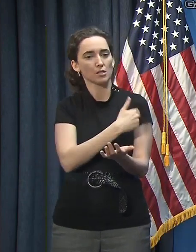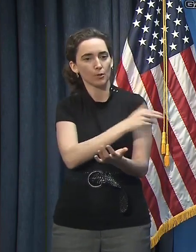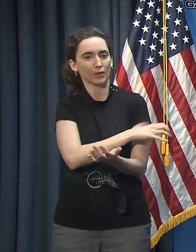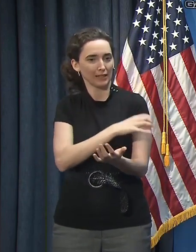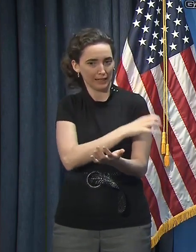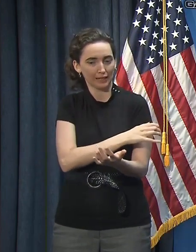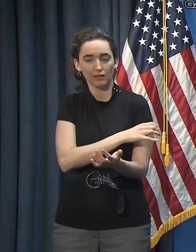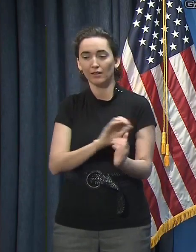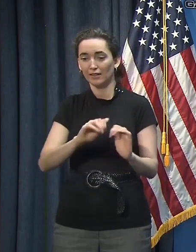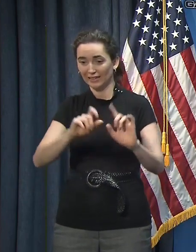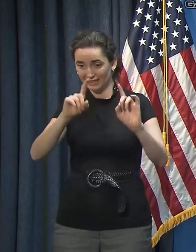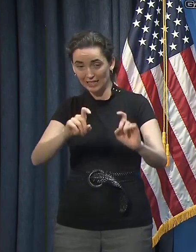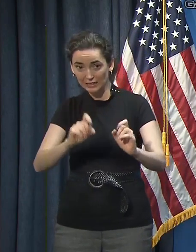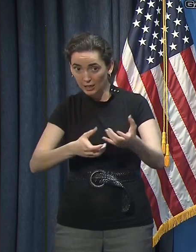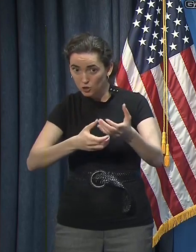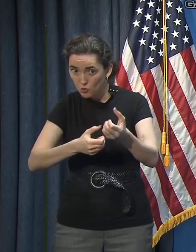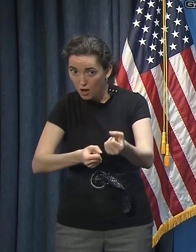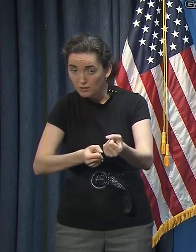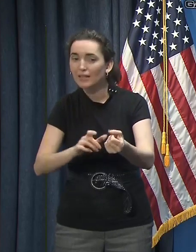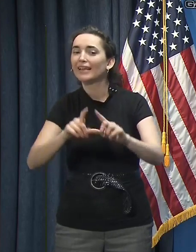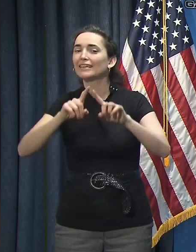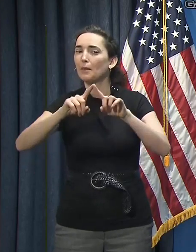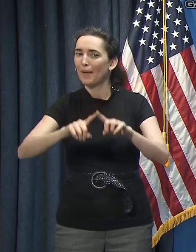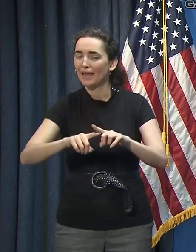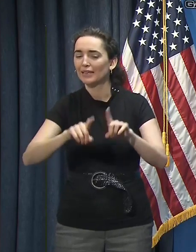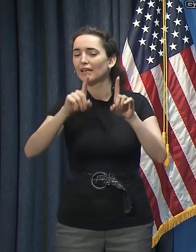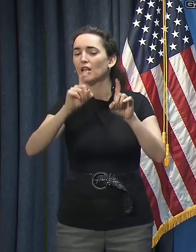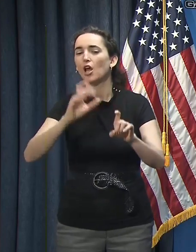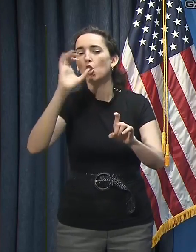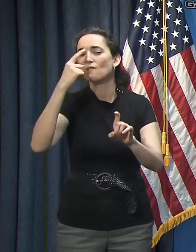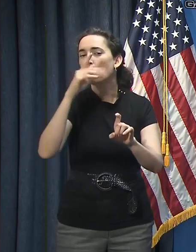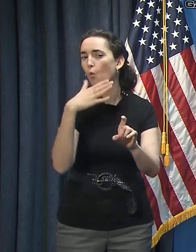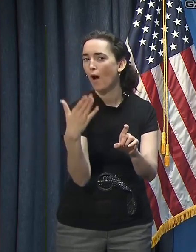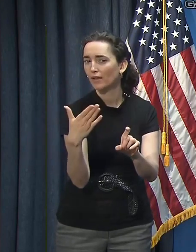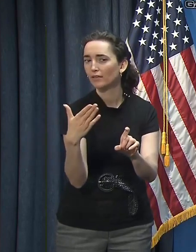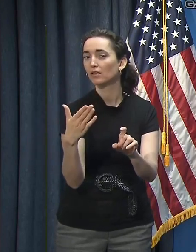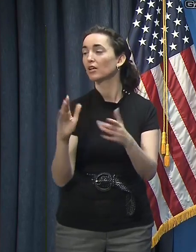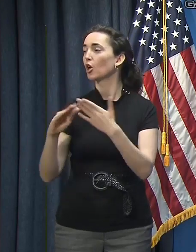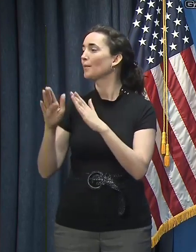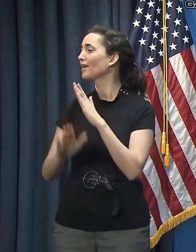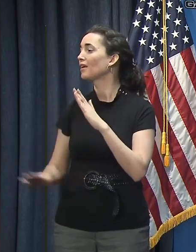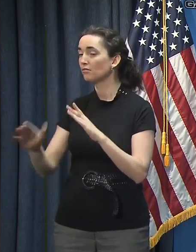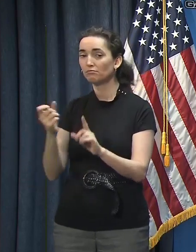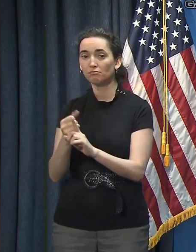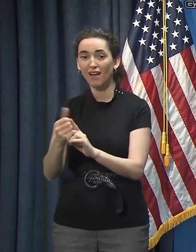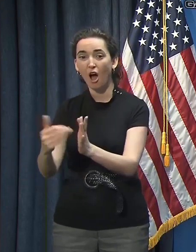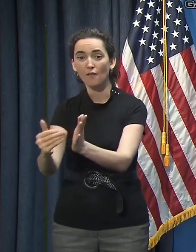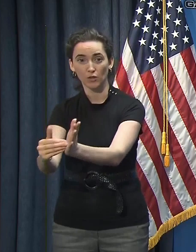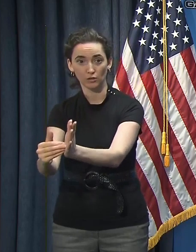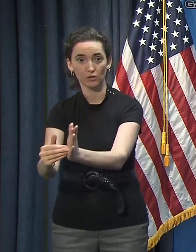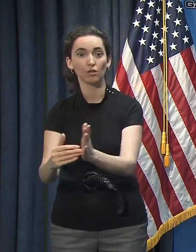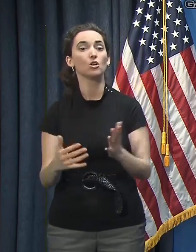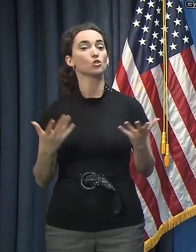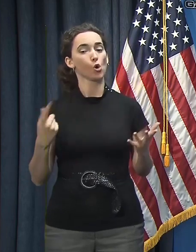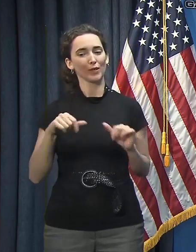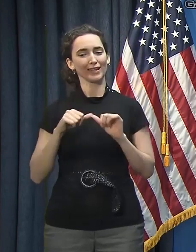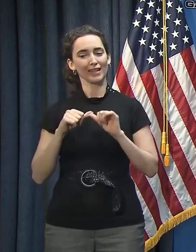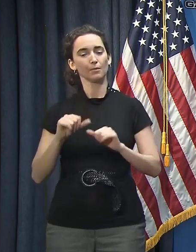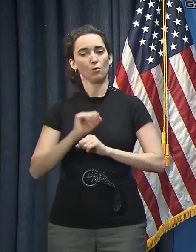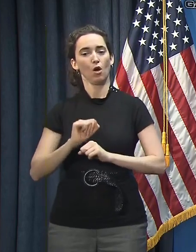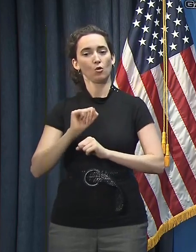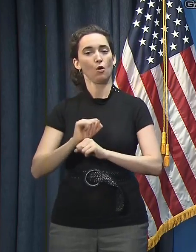can rely on it really depends on what we're testing for, how frequent that is in the community. So the longer we continue doing what we're doing,